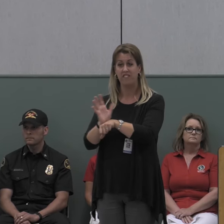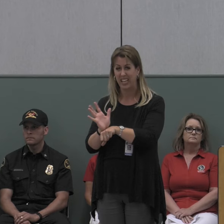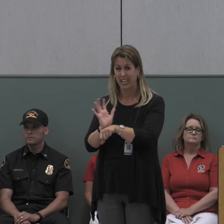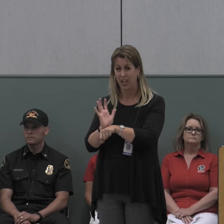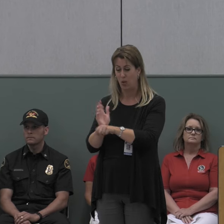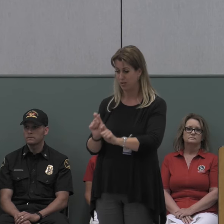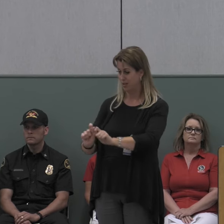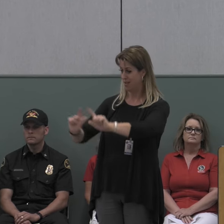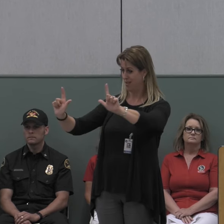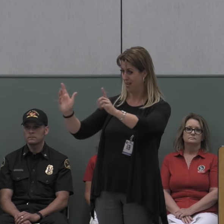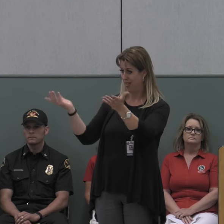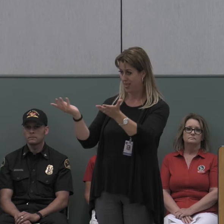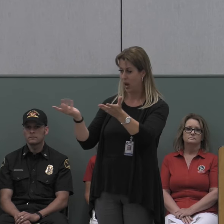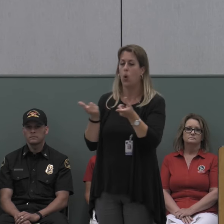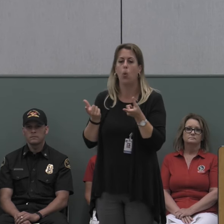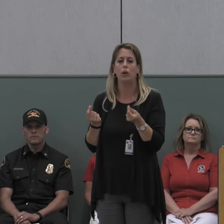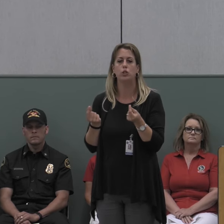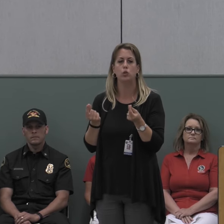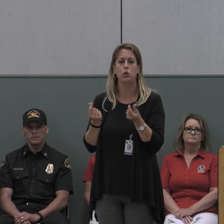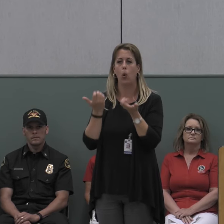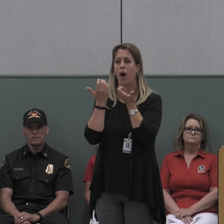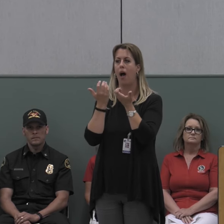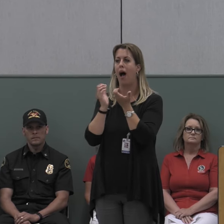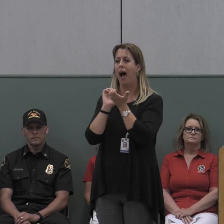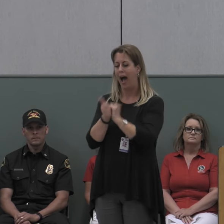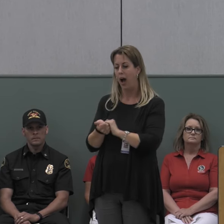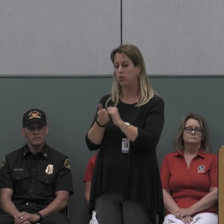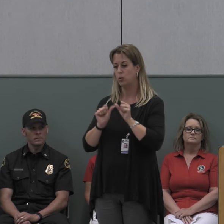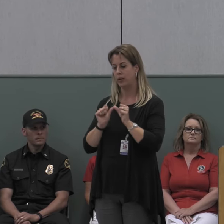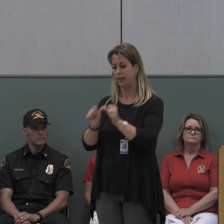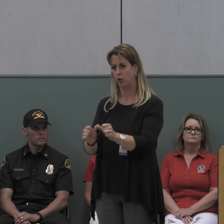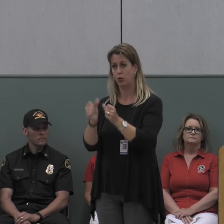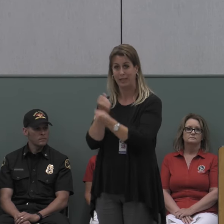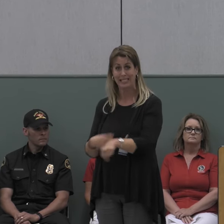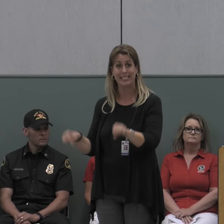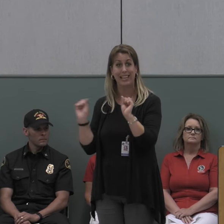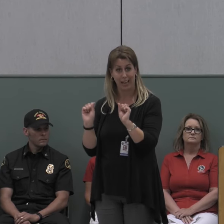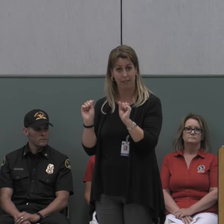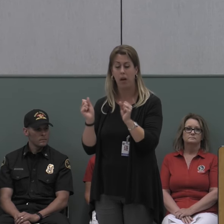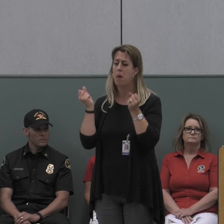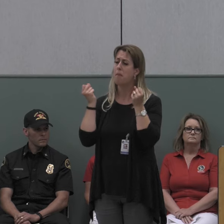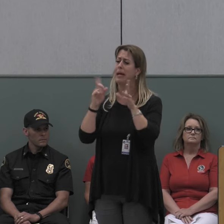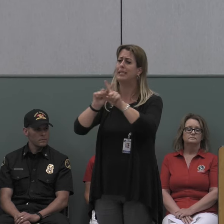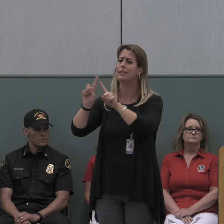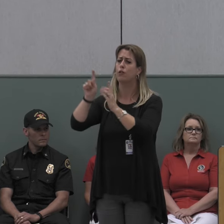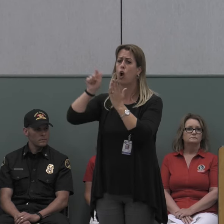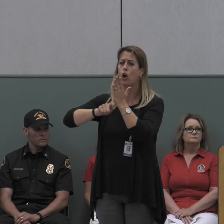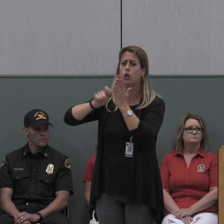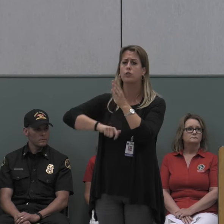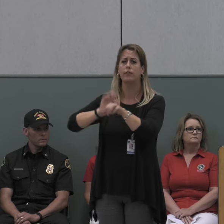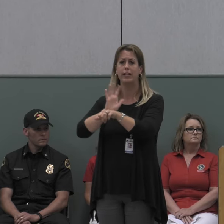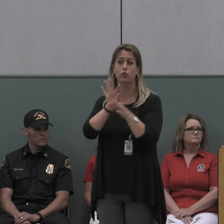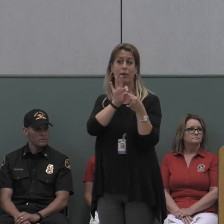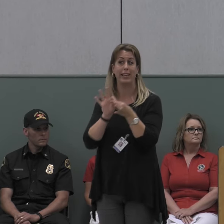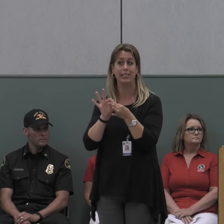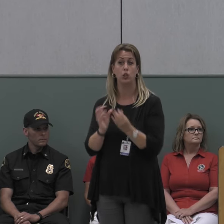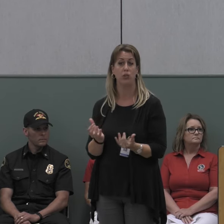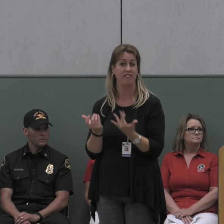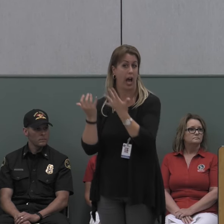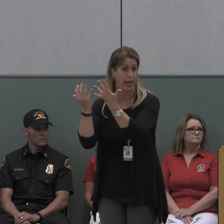during earthquakes. We have quite a few items on wildfires, so I really encourage you, for those of you who have access to